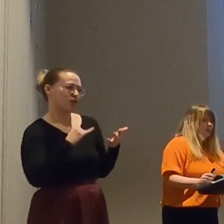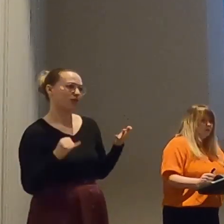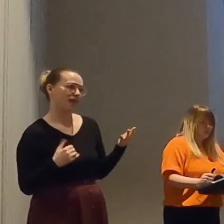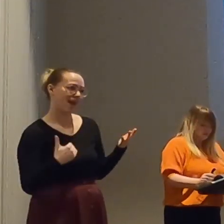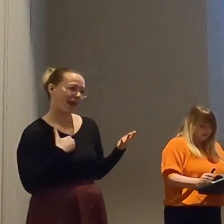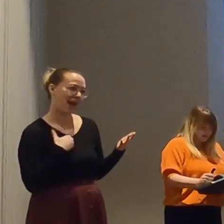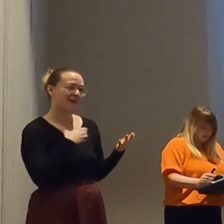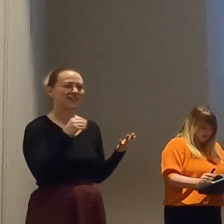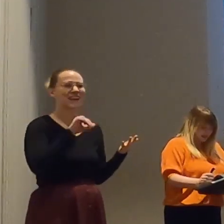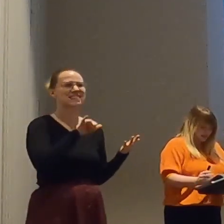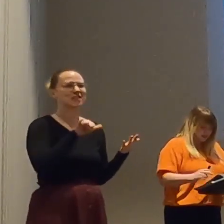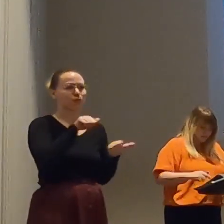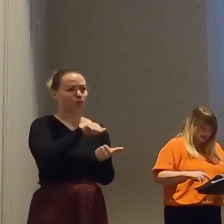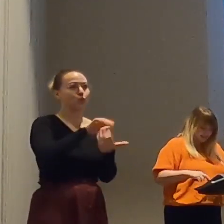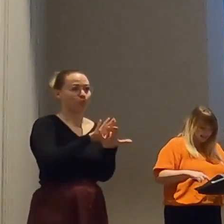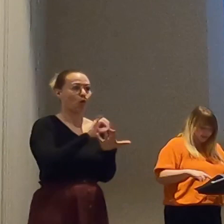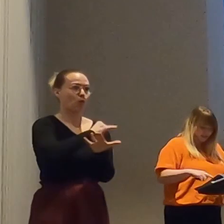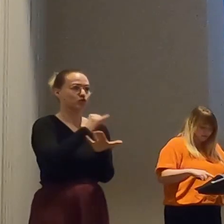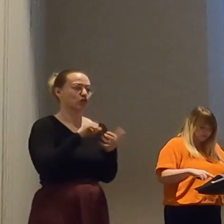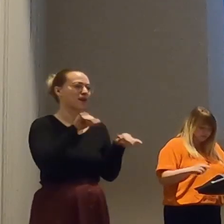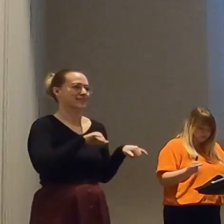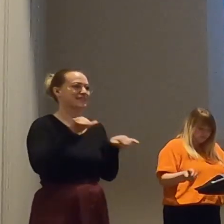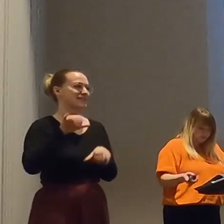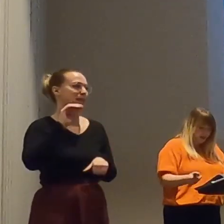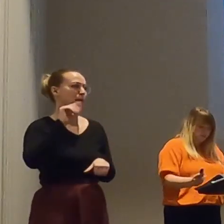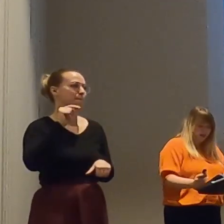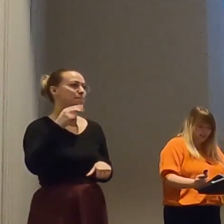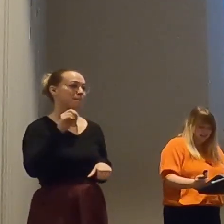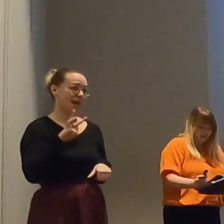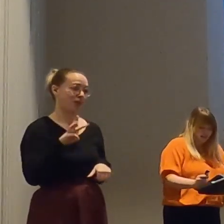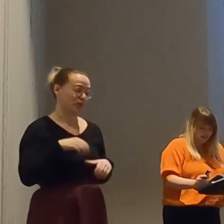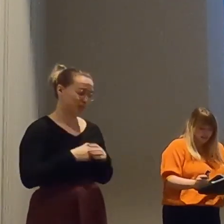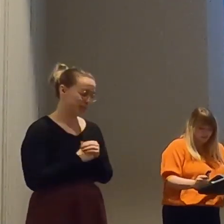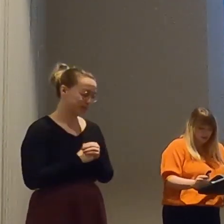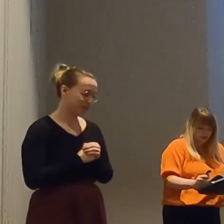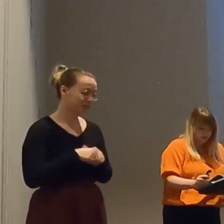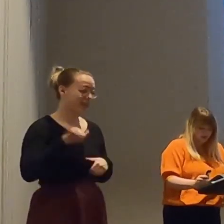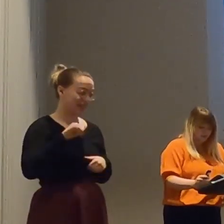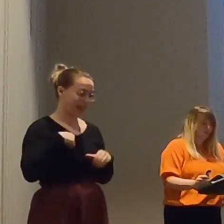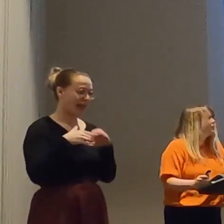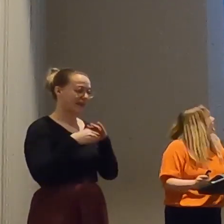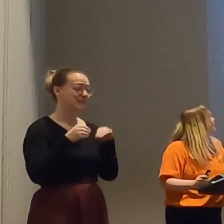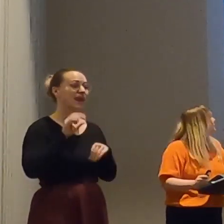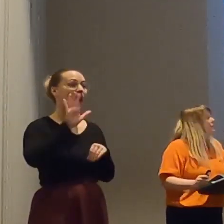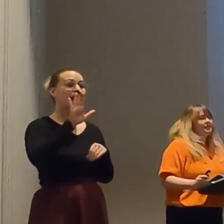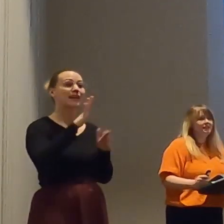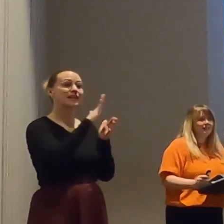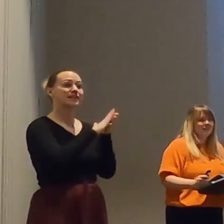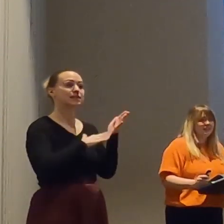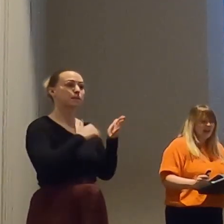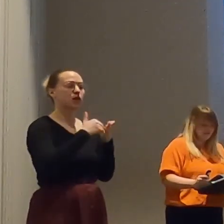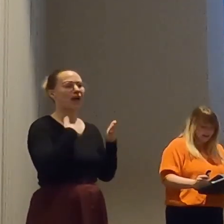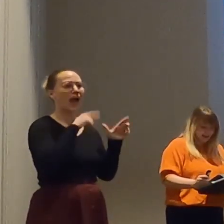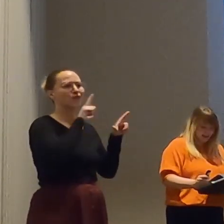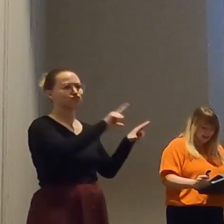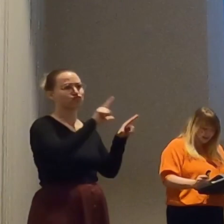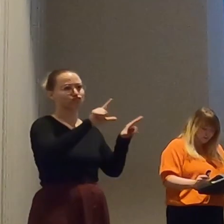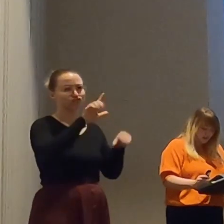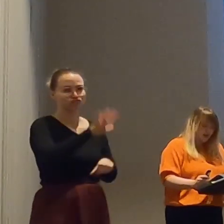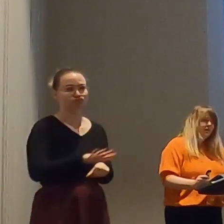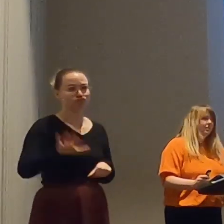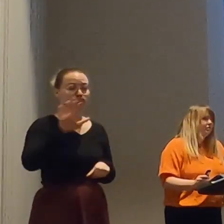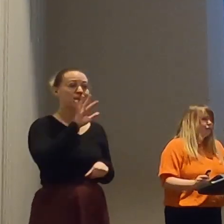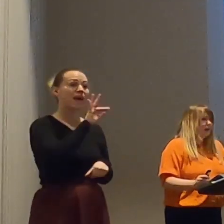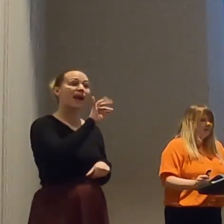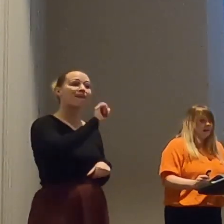and approach to his artwork that Massey does. Like I said, his public murals are located in places such as the FIA